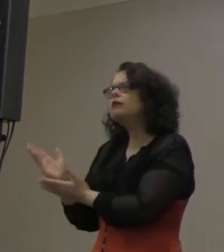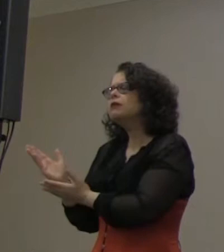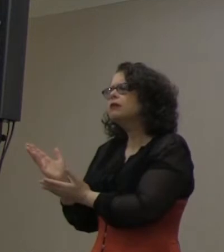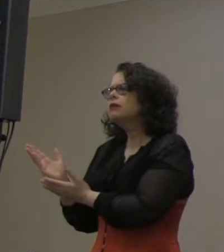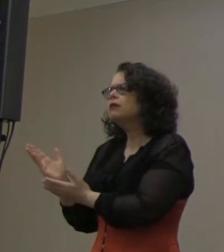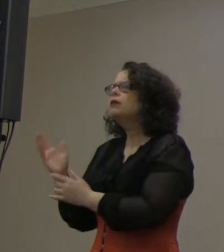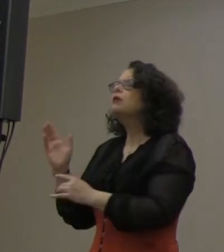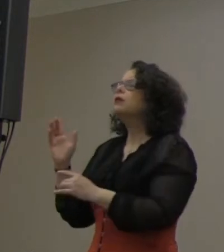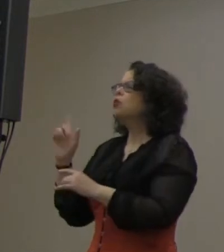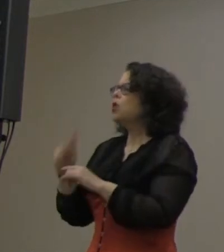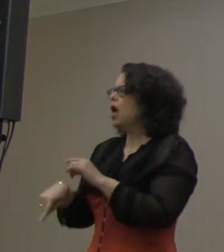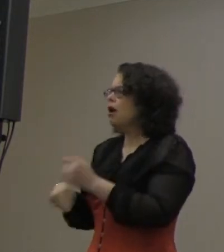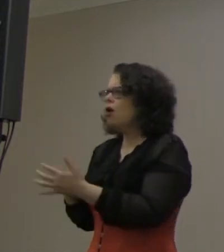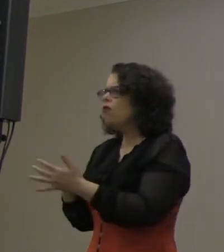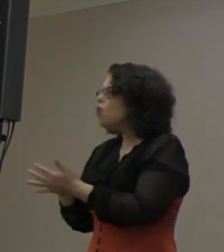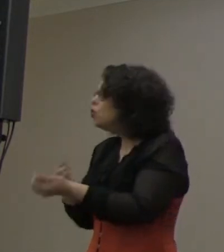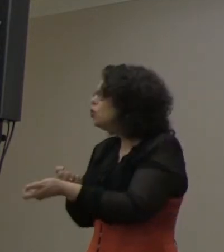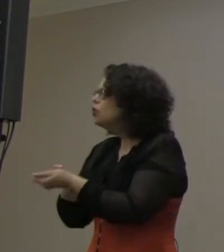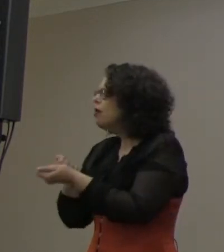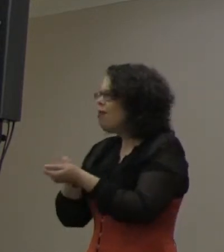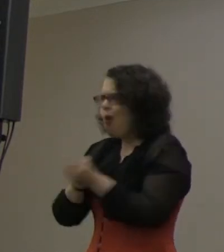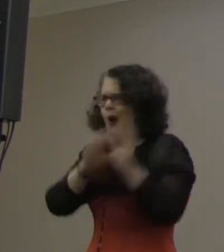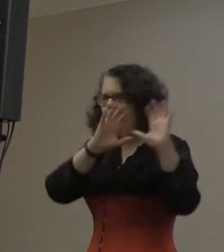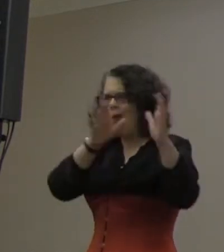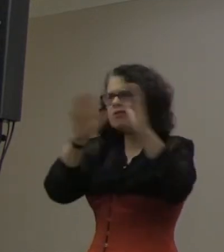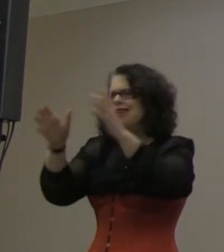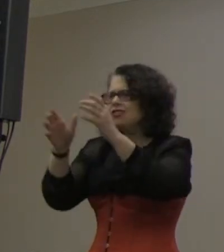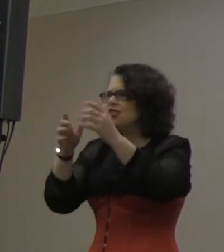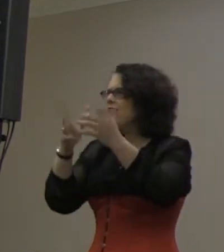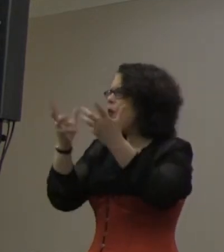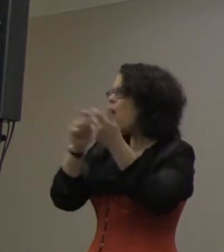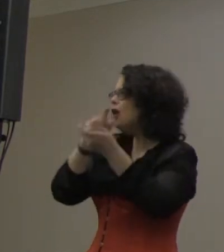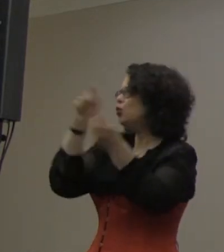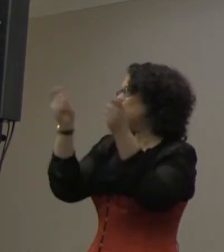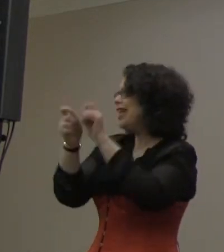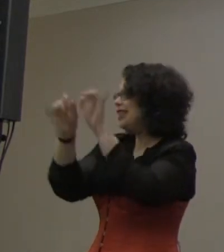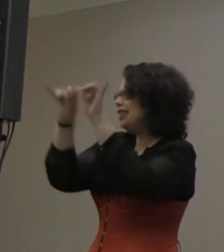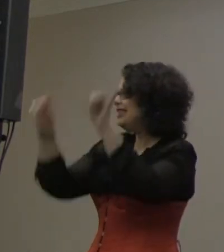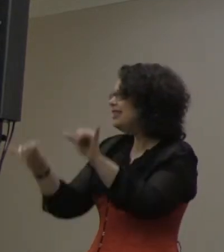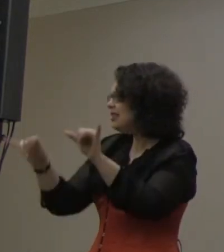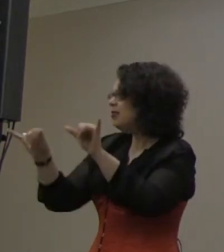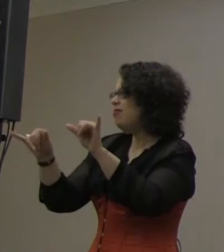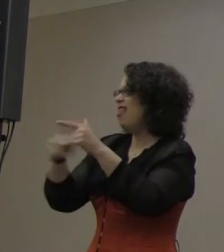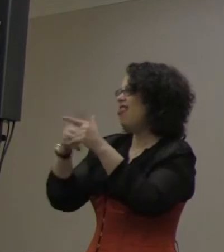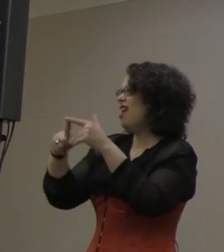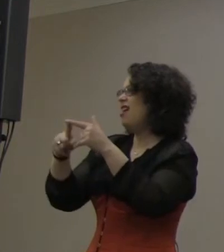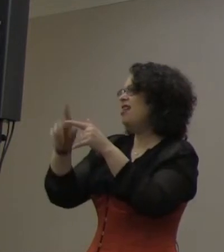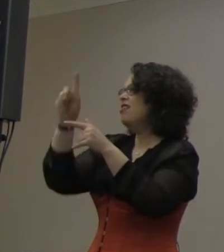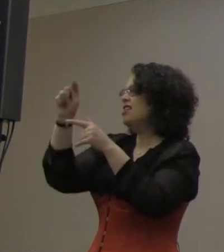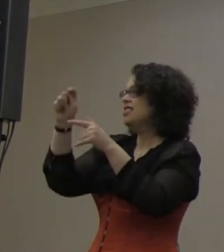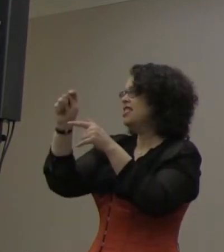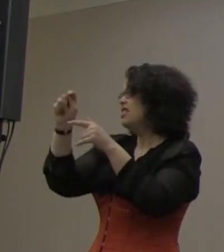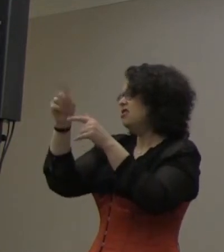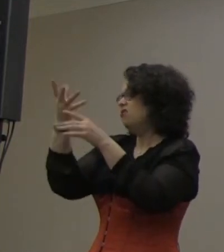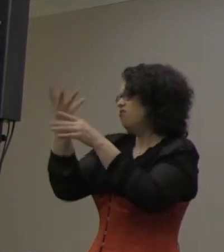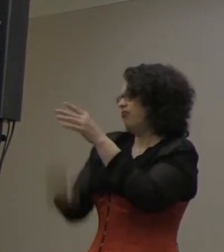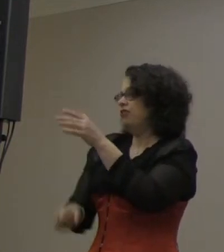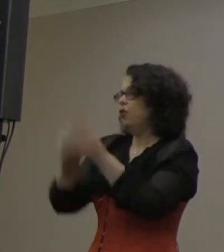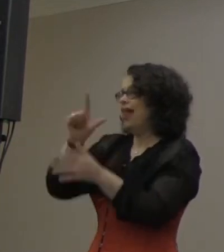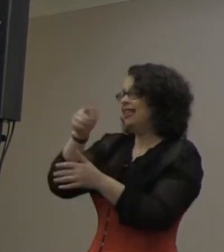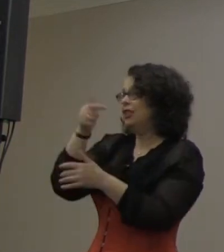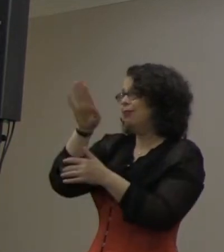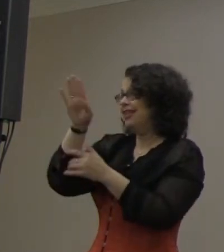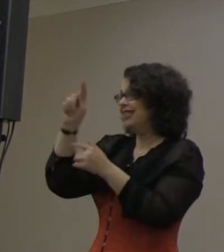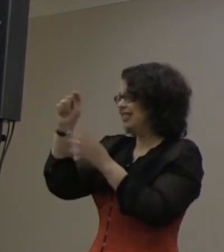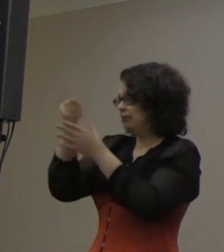cannot afford to support organizations who lobby for changes to the system, but then drop the T in LGBT